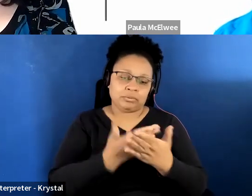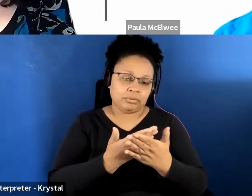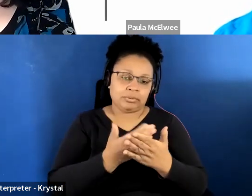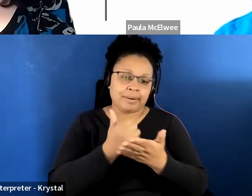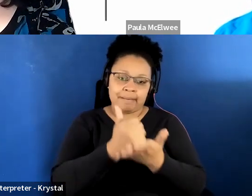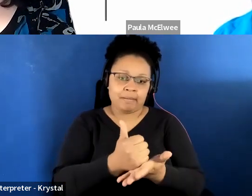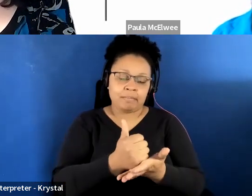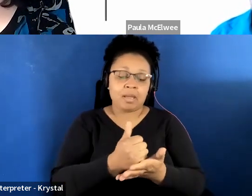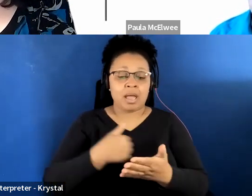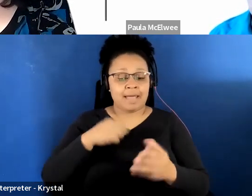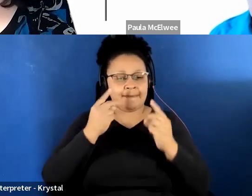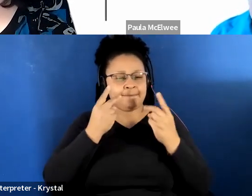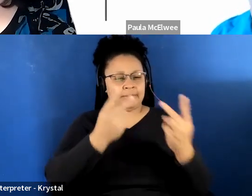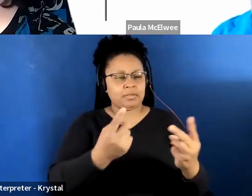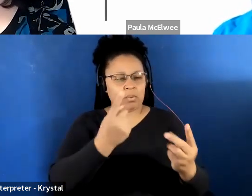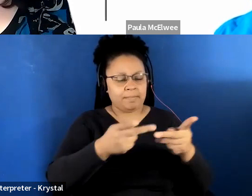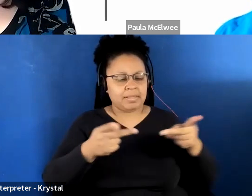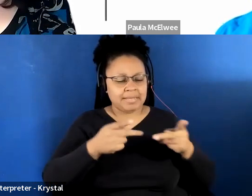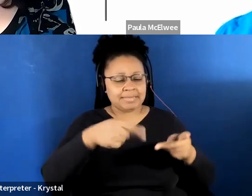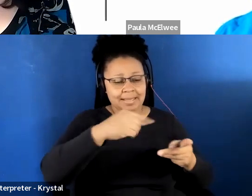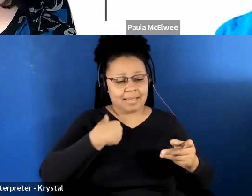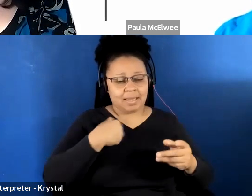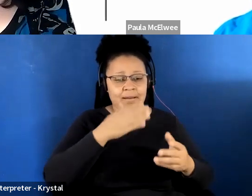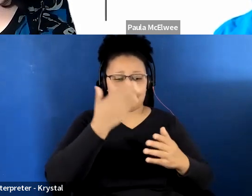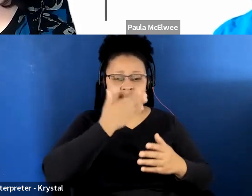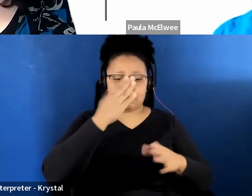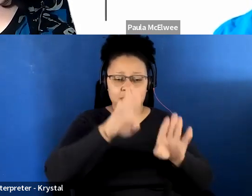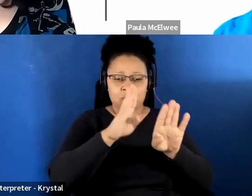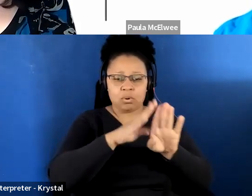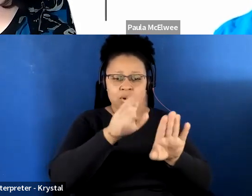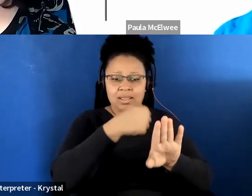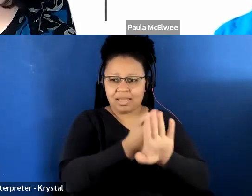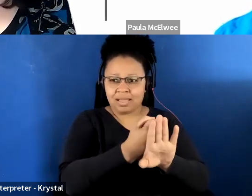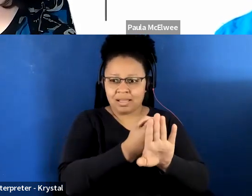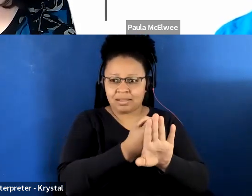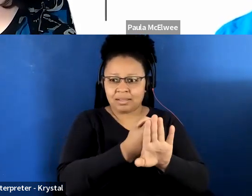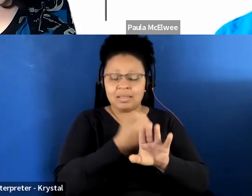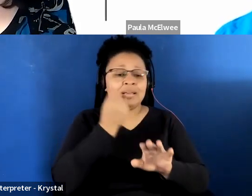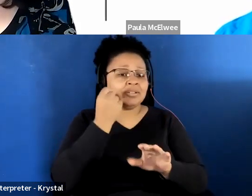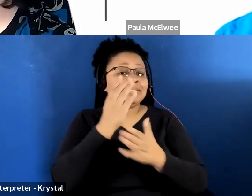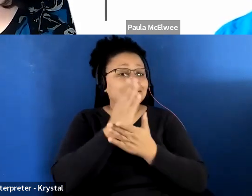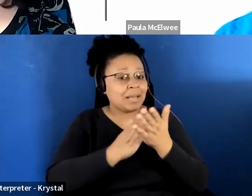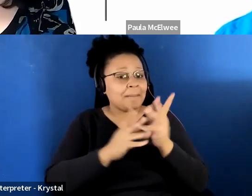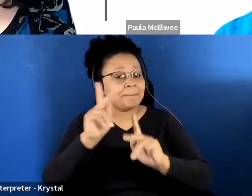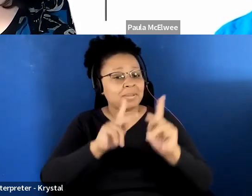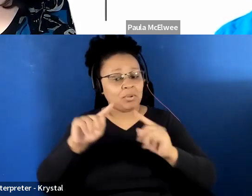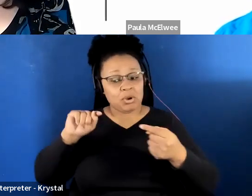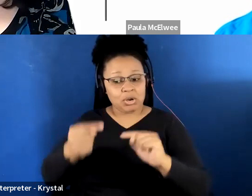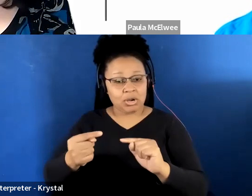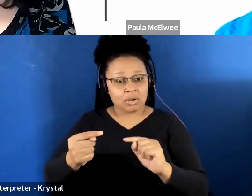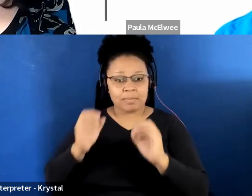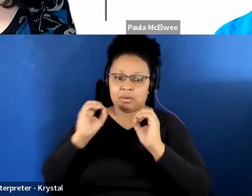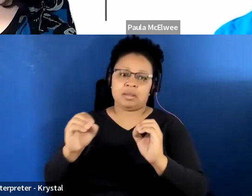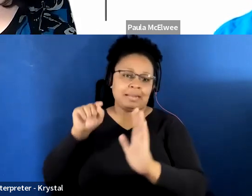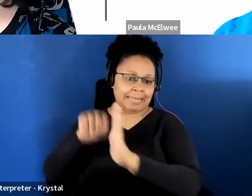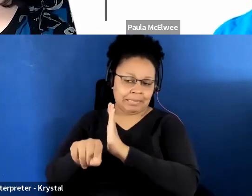where they had a locking front door. And fortunately, while there were some people hurt, nobody was killed in this